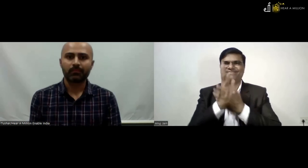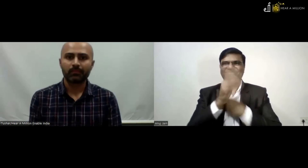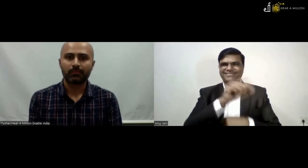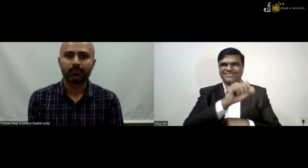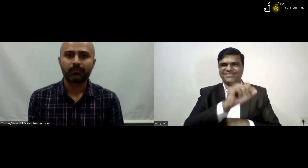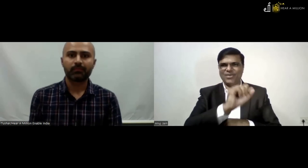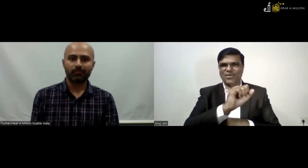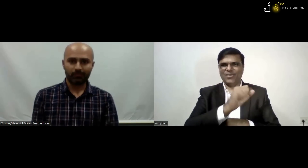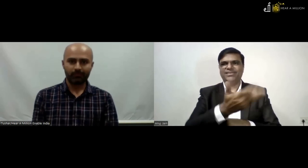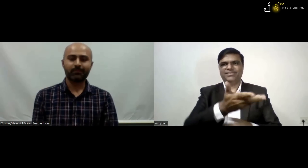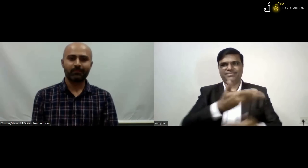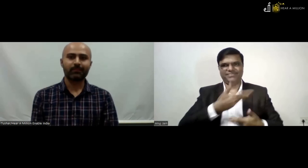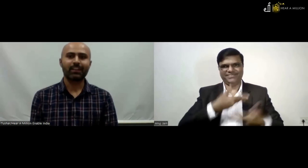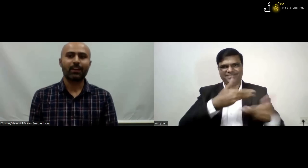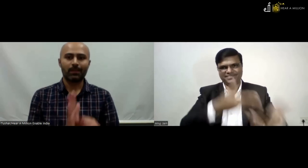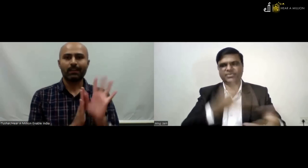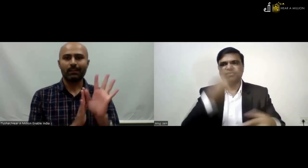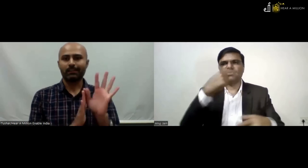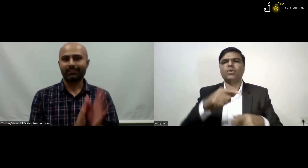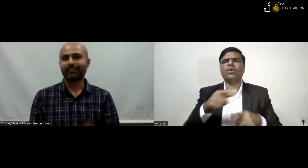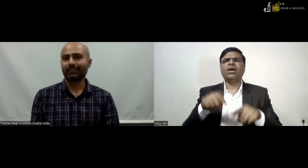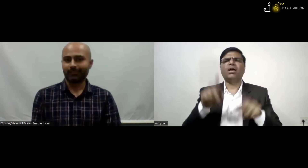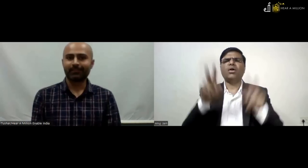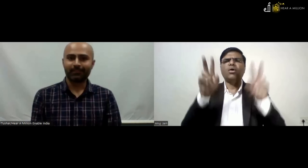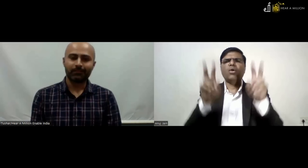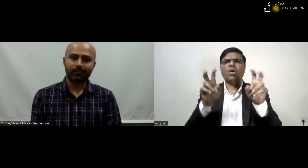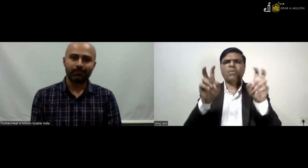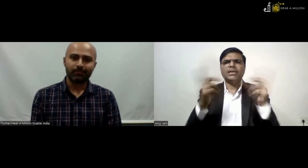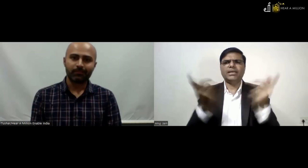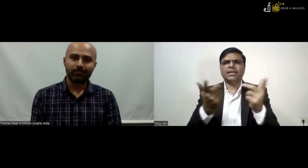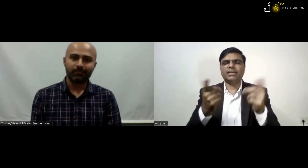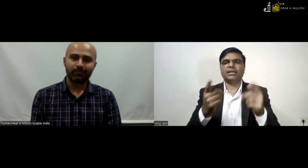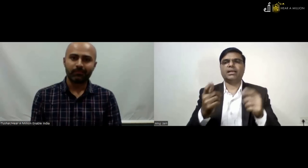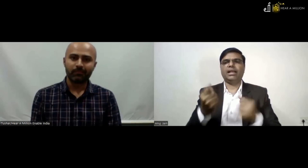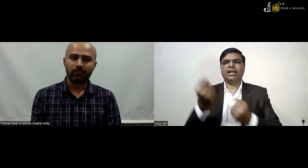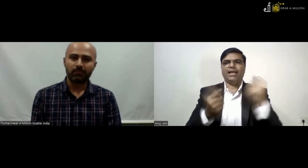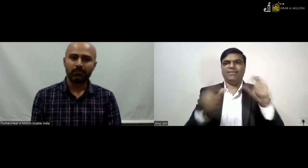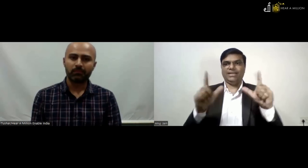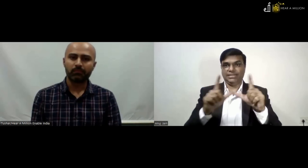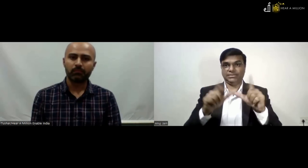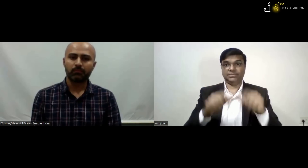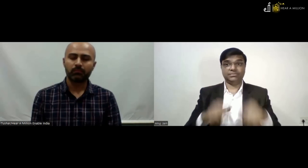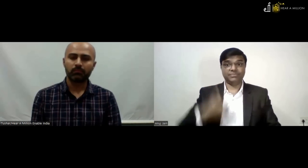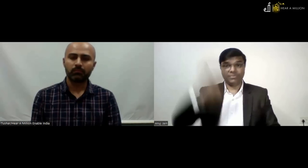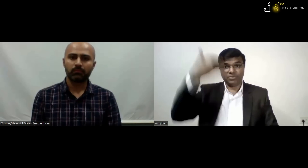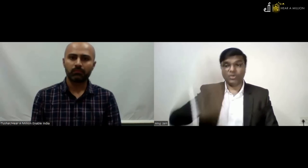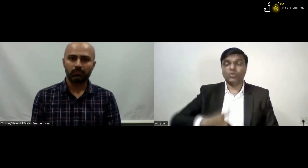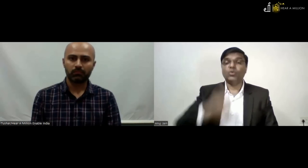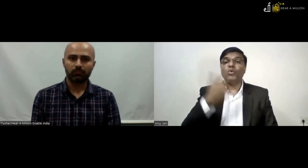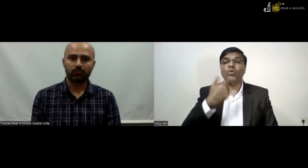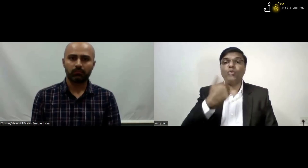to all the deaf people. Also, thanks to Hear a Million and Tushar for having me here.